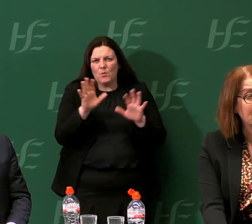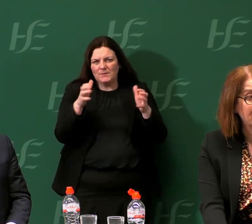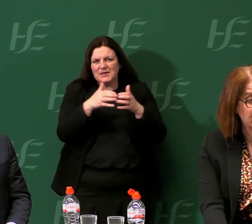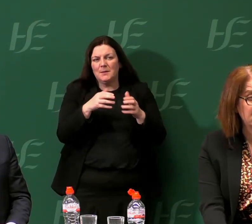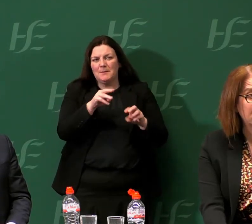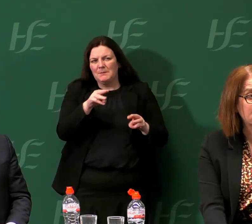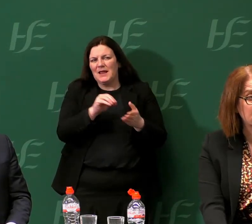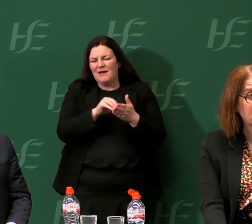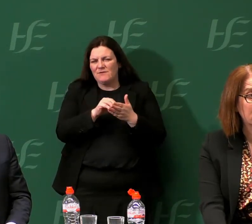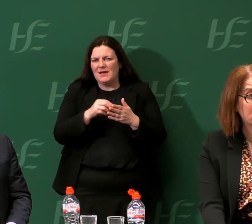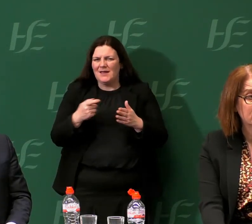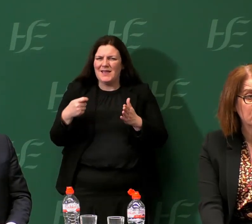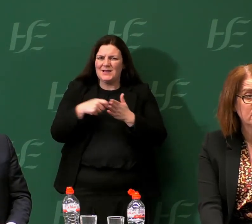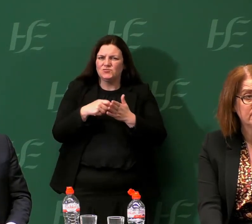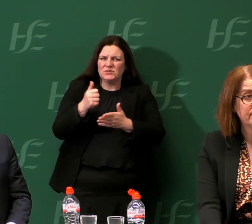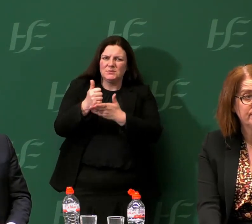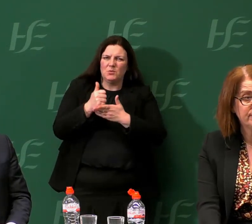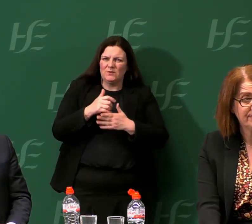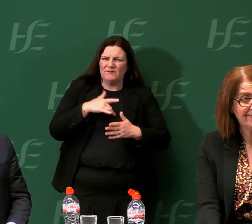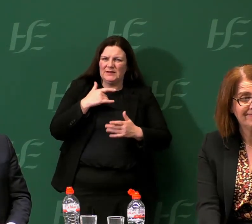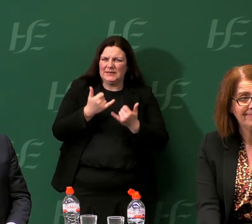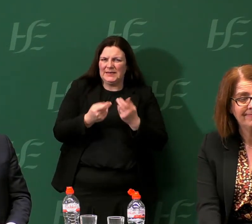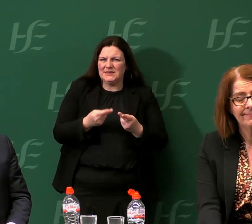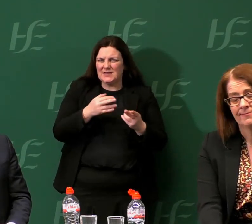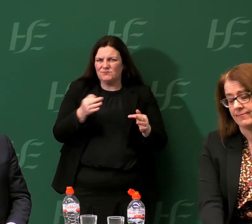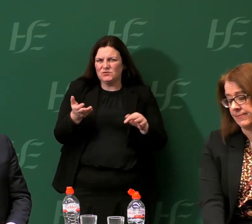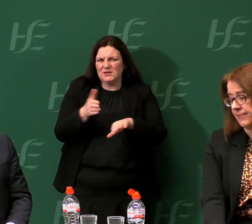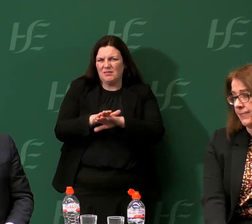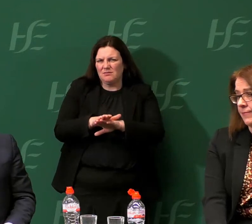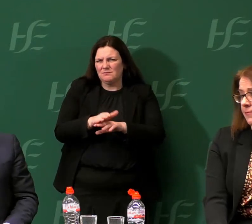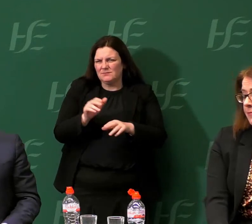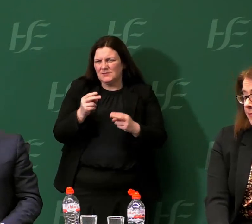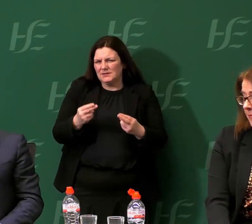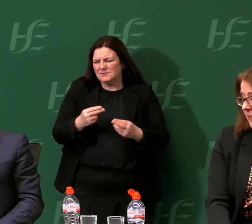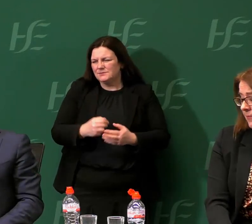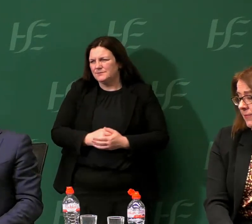they need that bit of extra support.